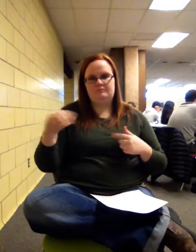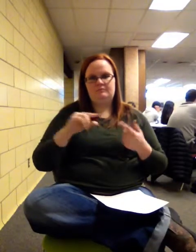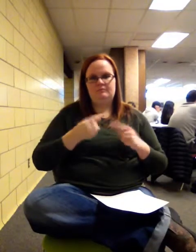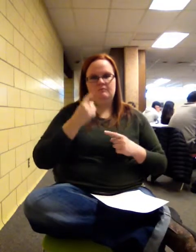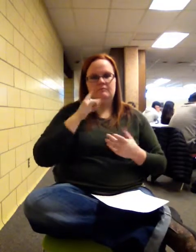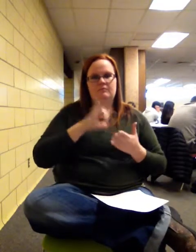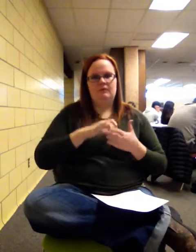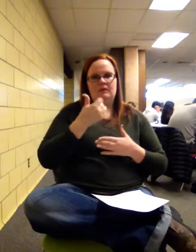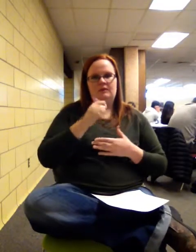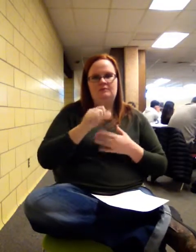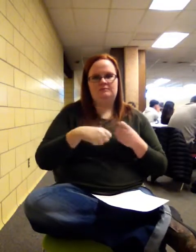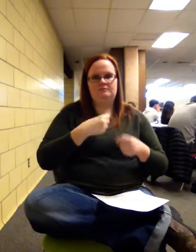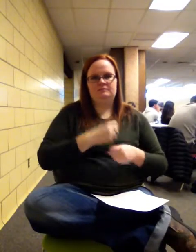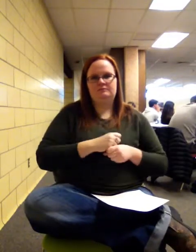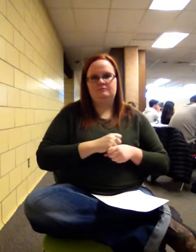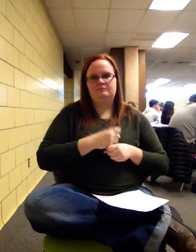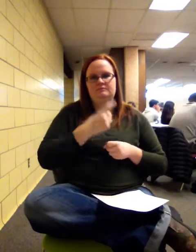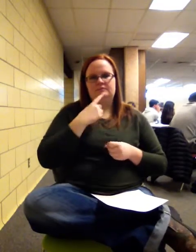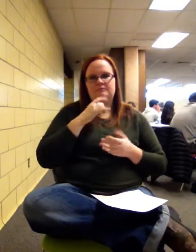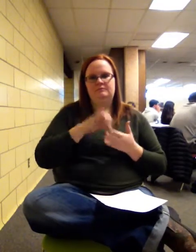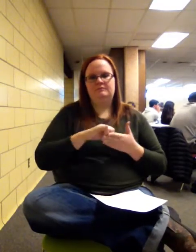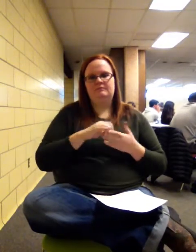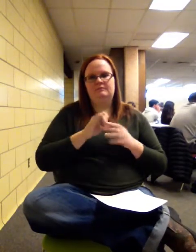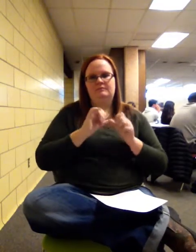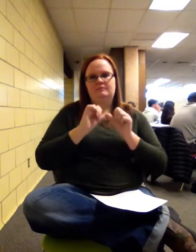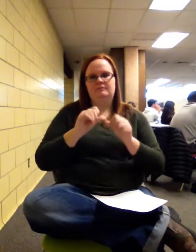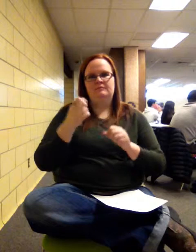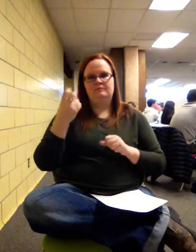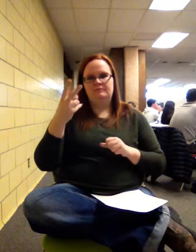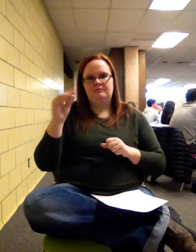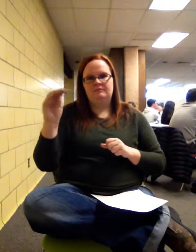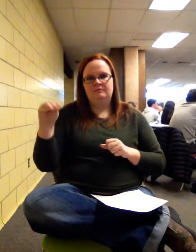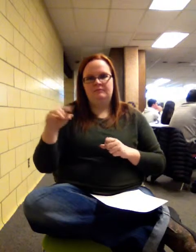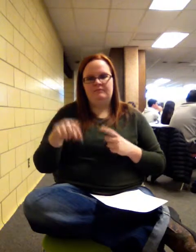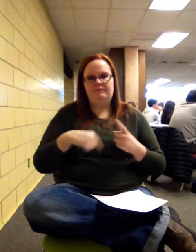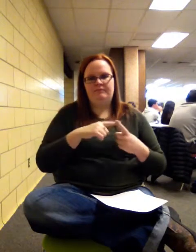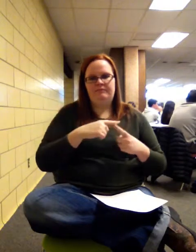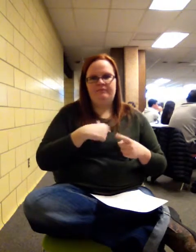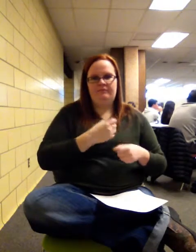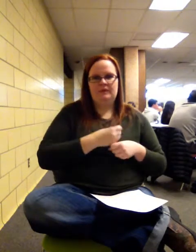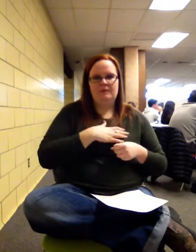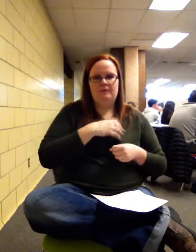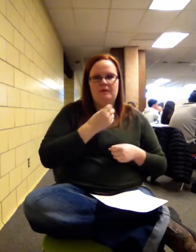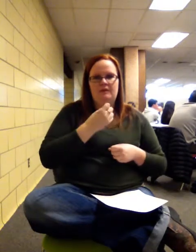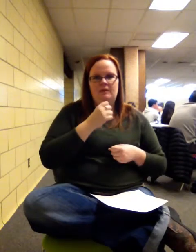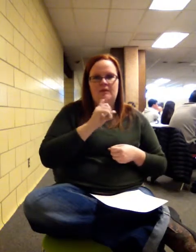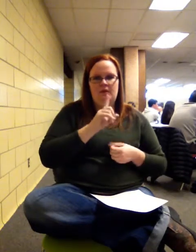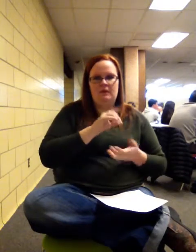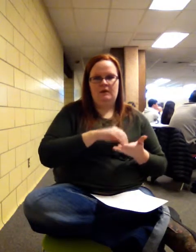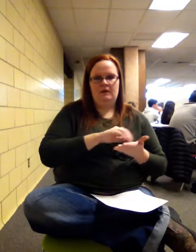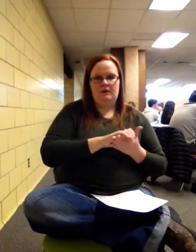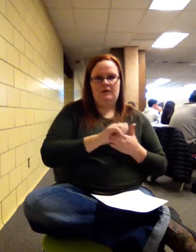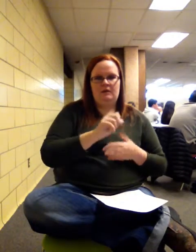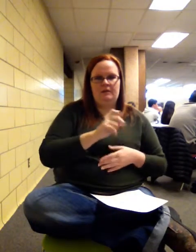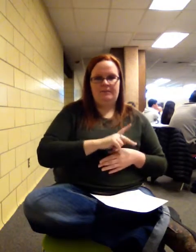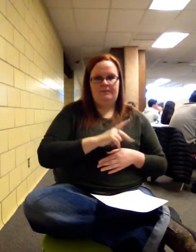years, but let's pretend like the interest rate stayed at 12%. When I get my $1,000 back, I'm happy to